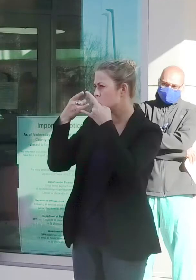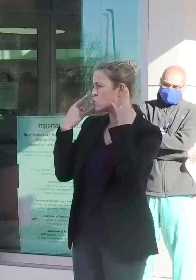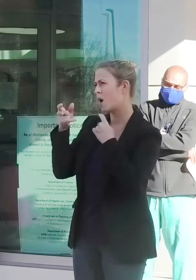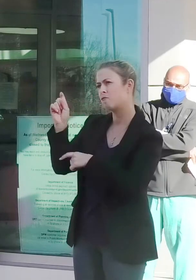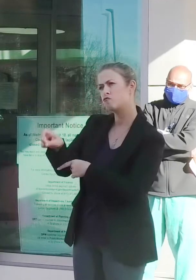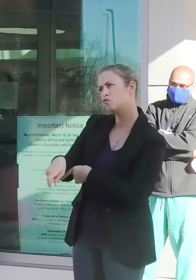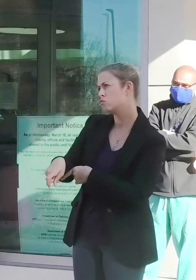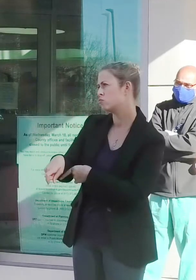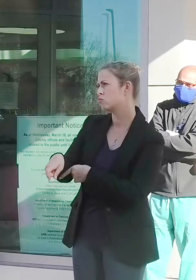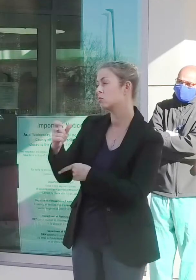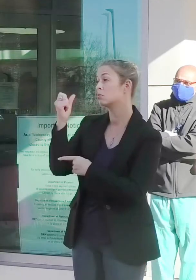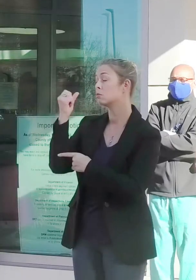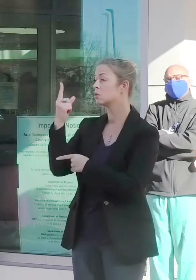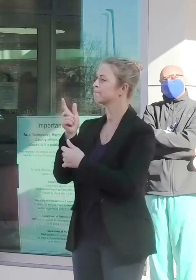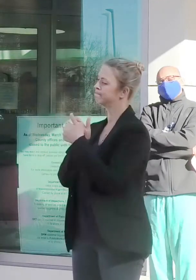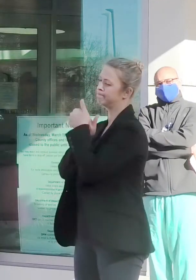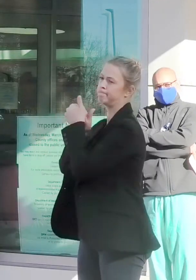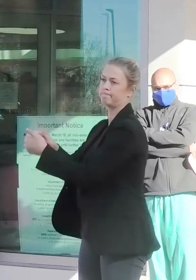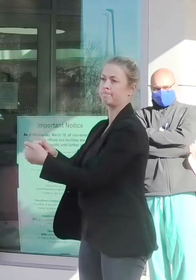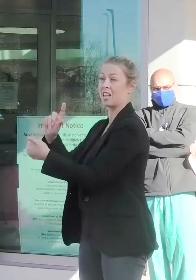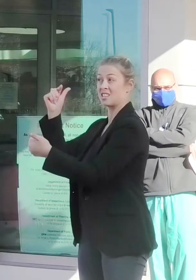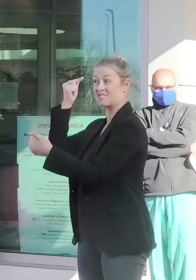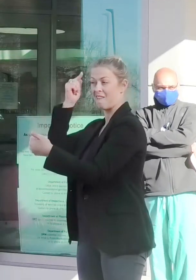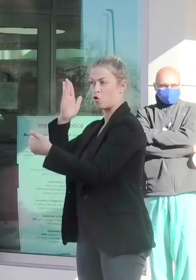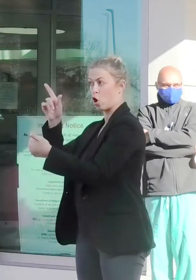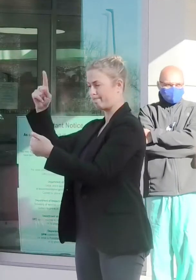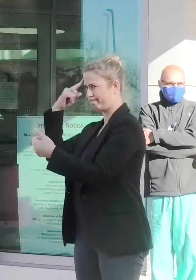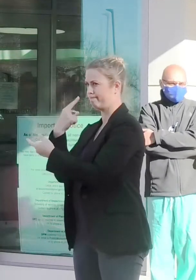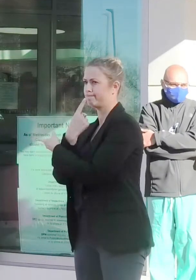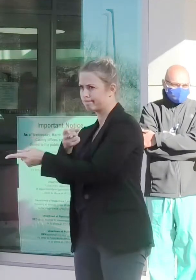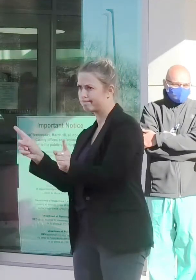the governor's statewide mask wearing order.